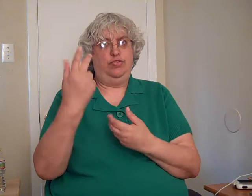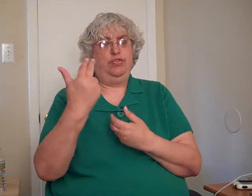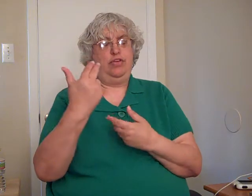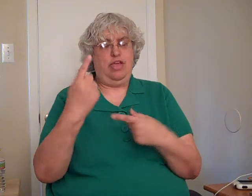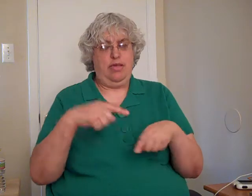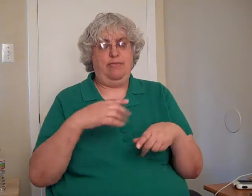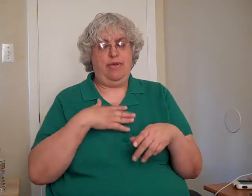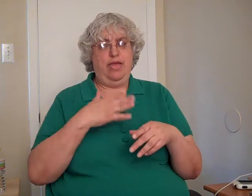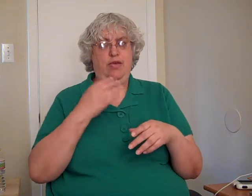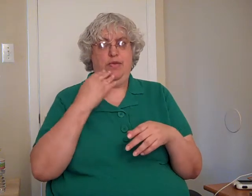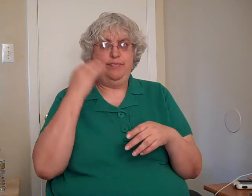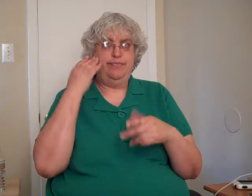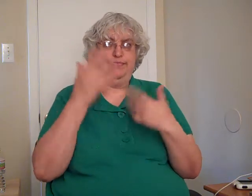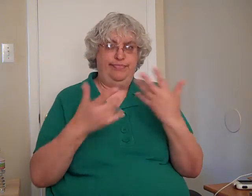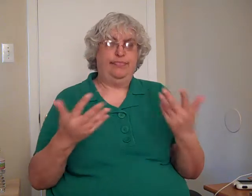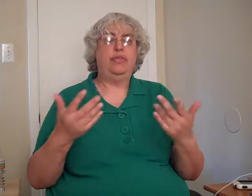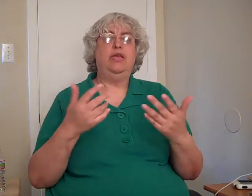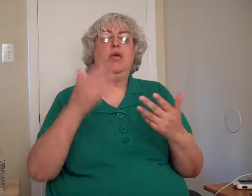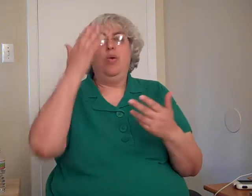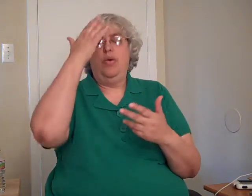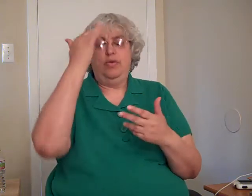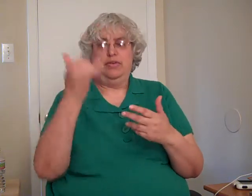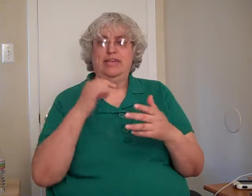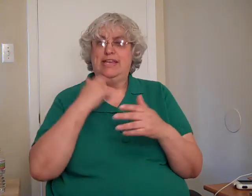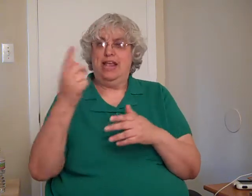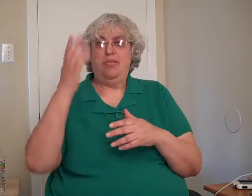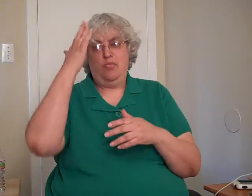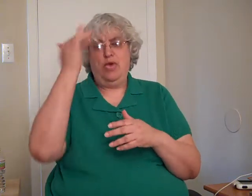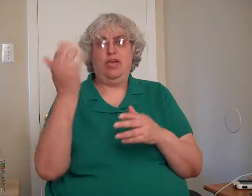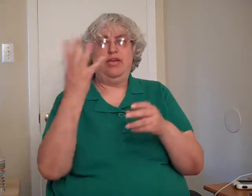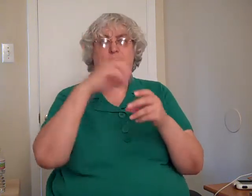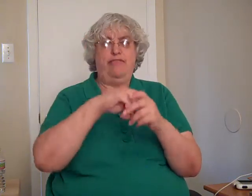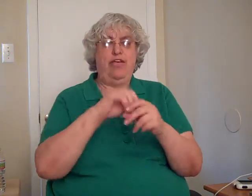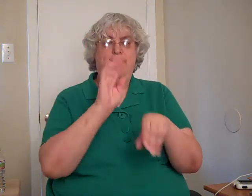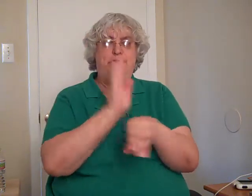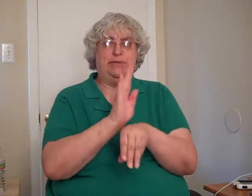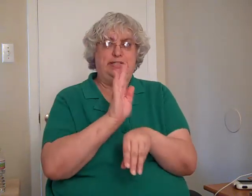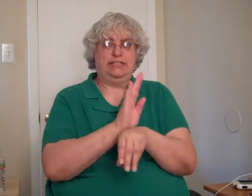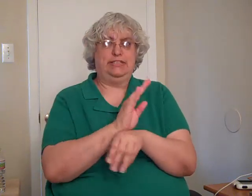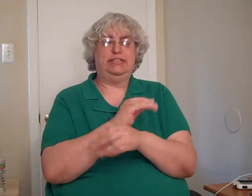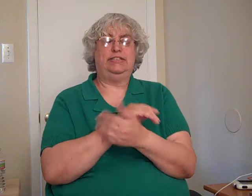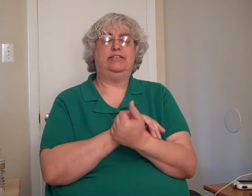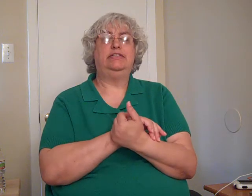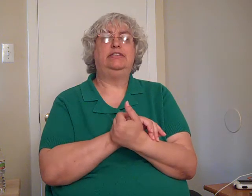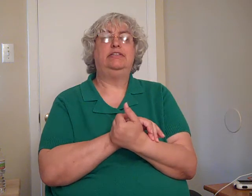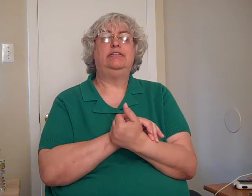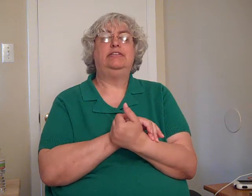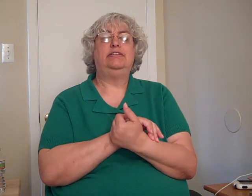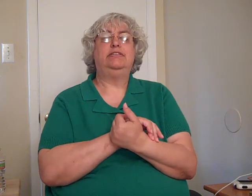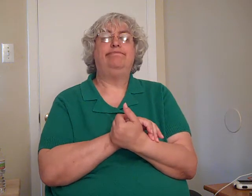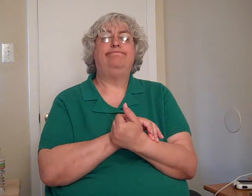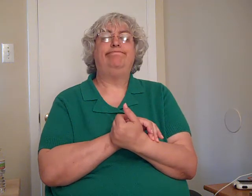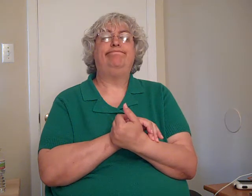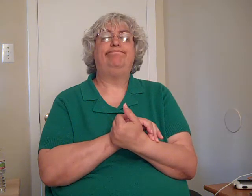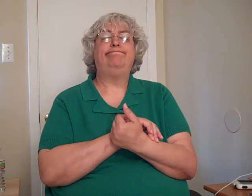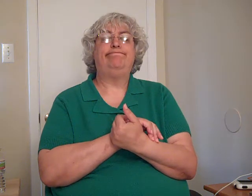business. So you want to go ahead and tell them your why. You then want to briefly then go ahead and, what I say